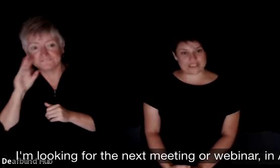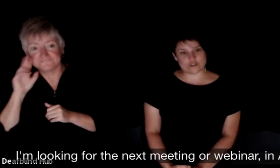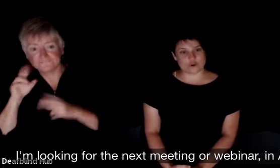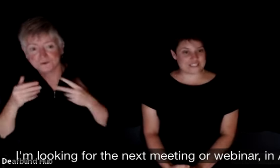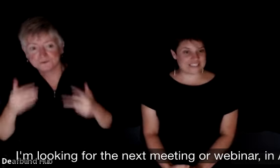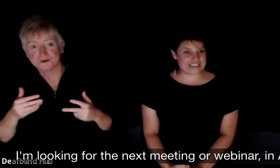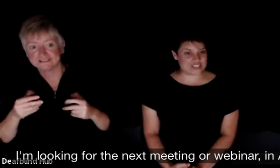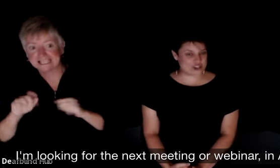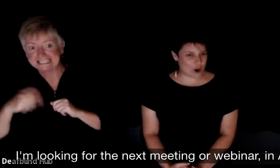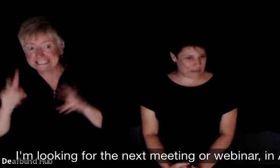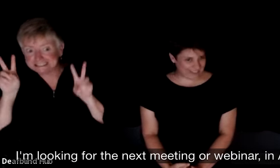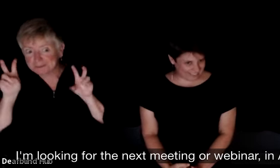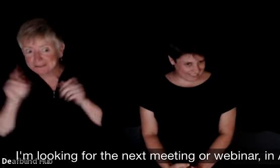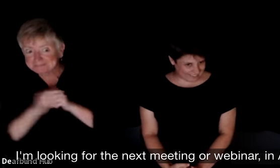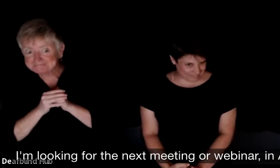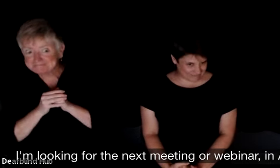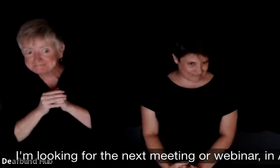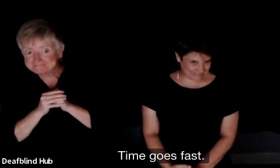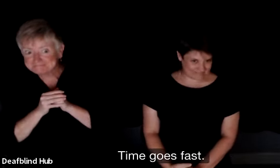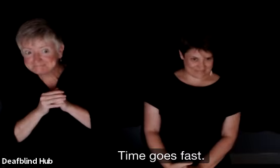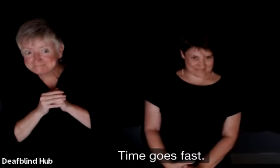I really look forward to the next topic.